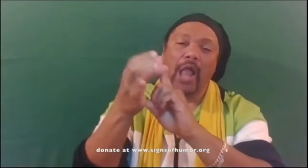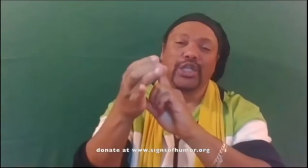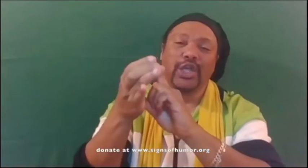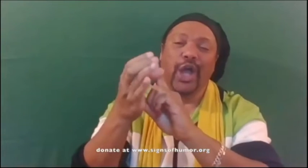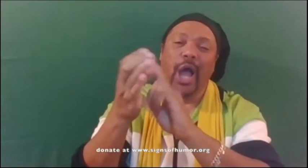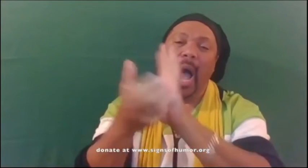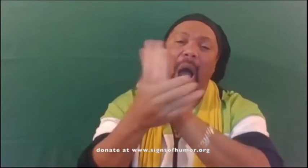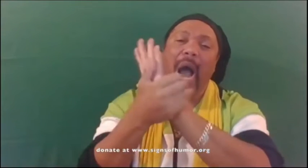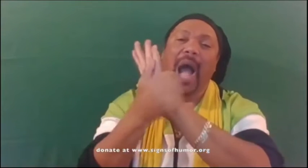Culture.